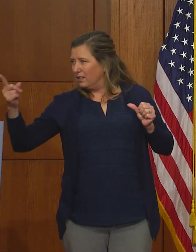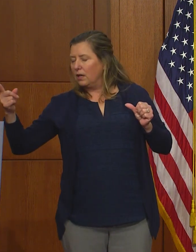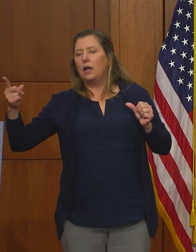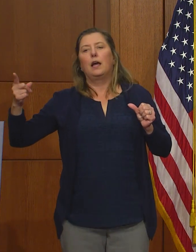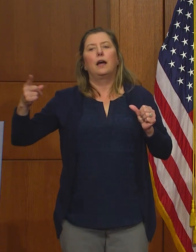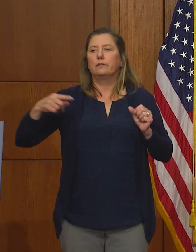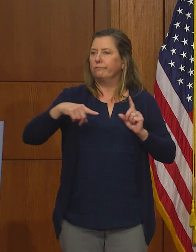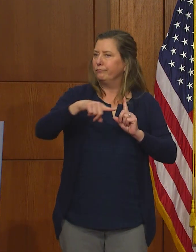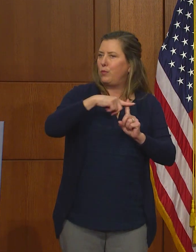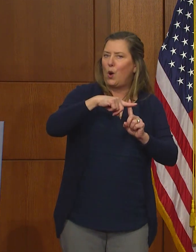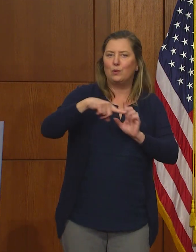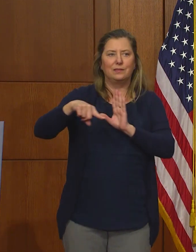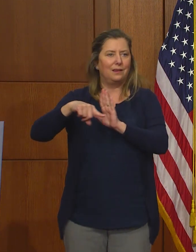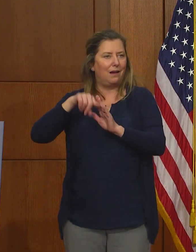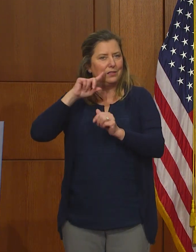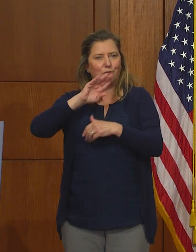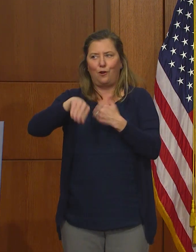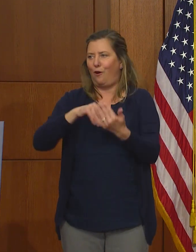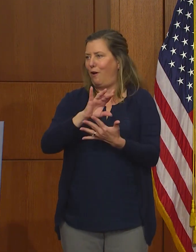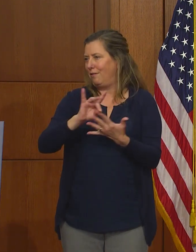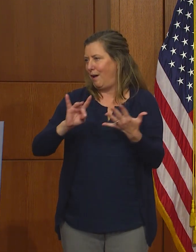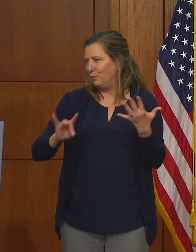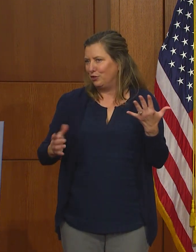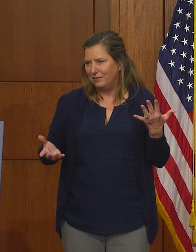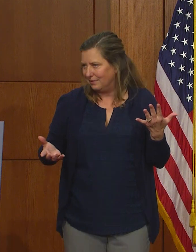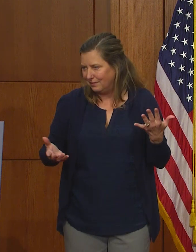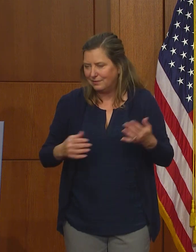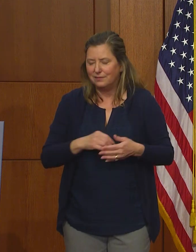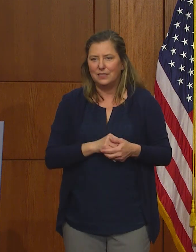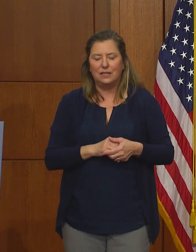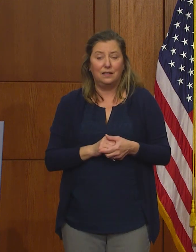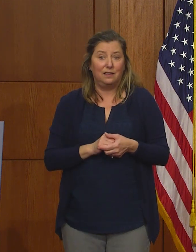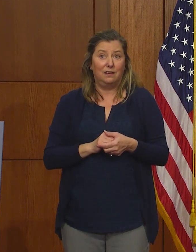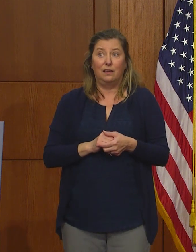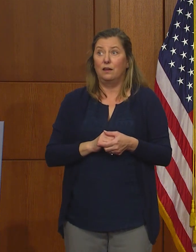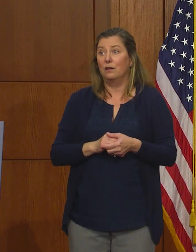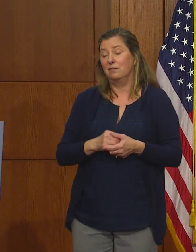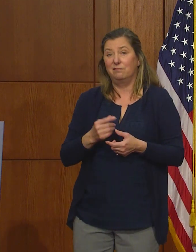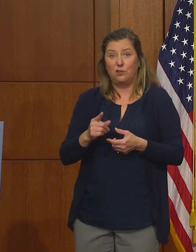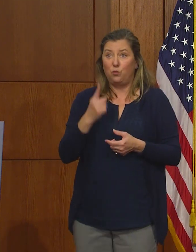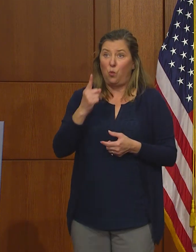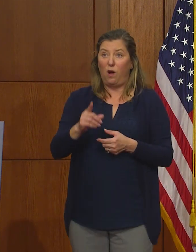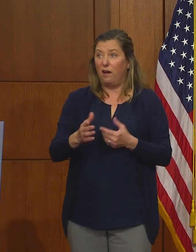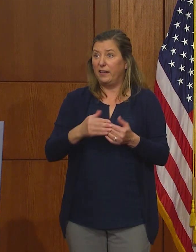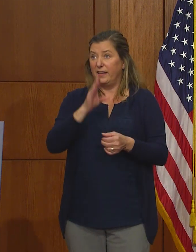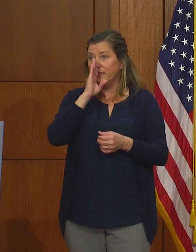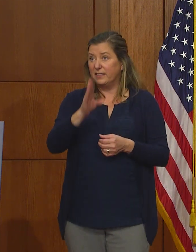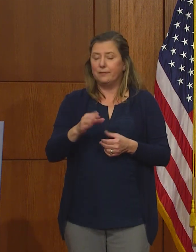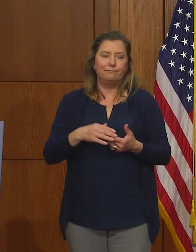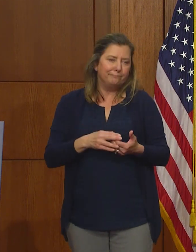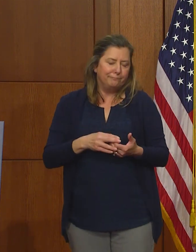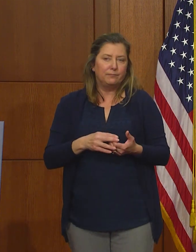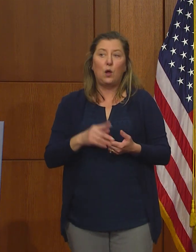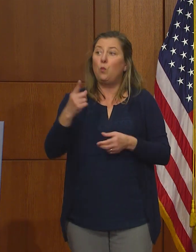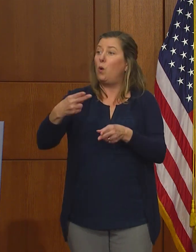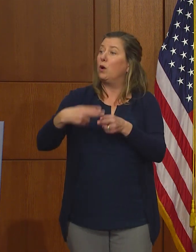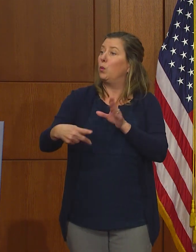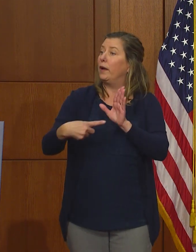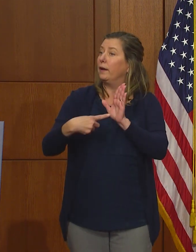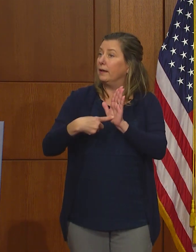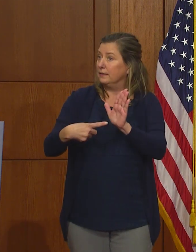to all of the options. Nothing is exactly straightforward. And I'll give you one quick